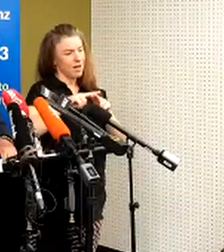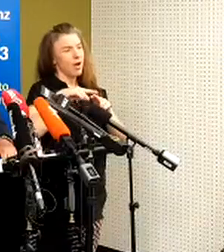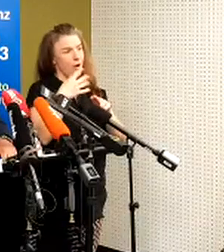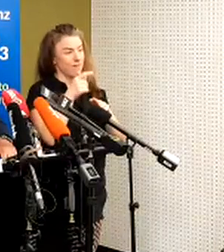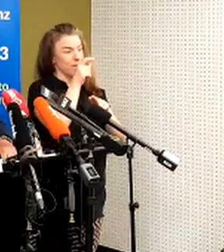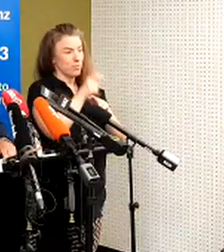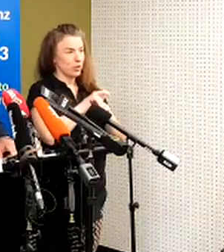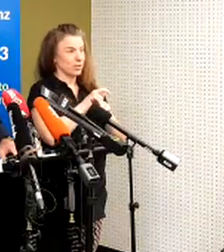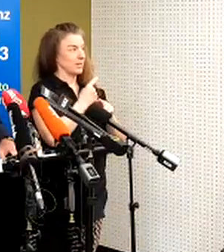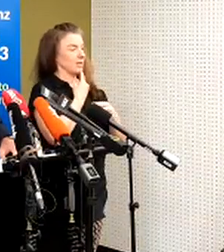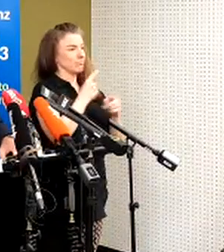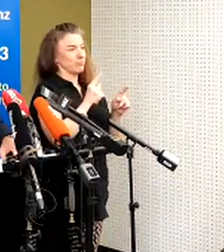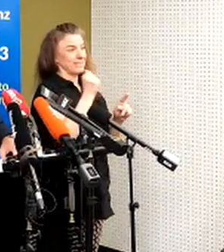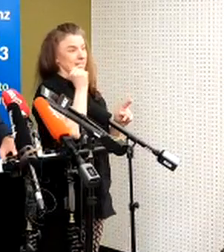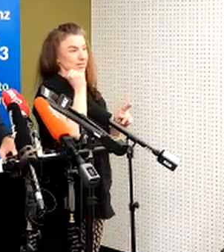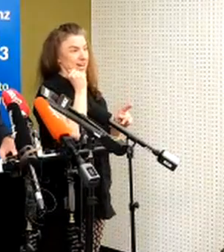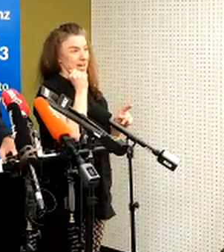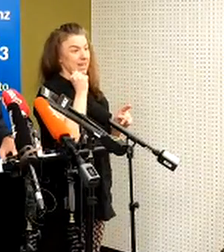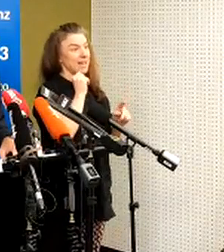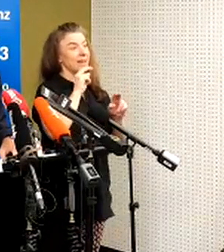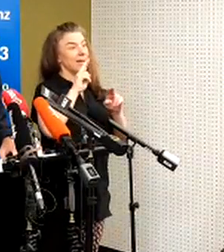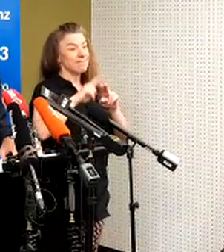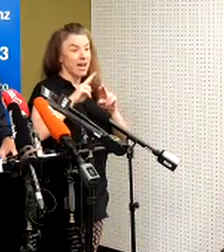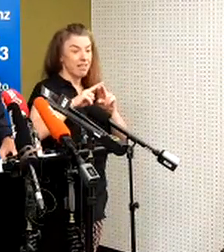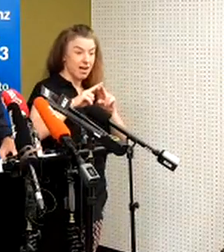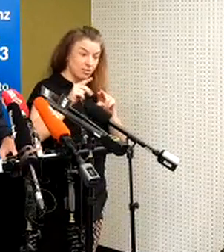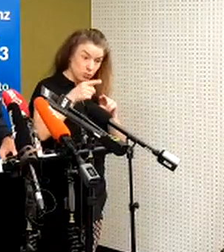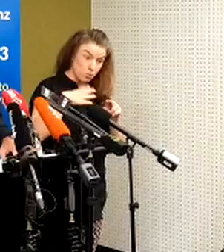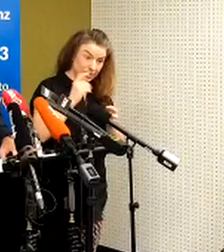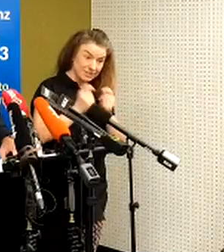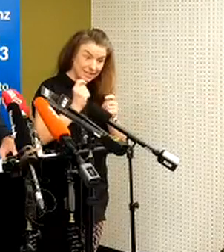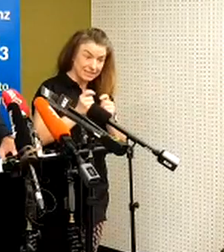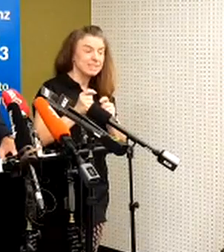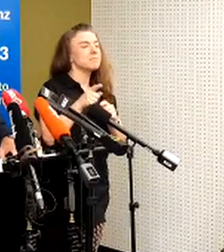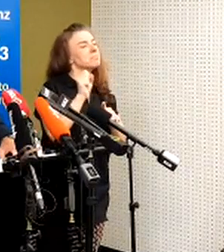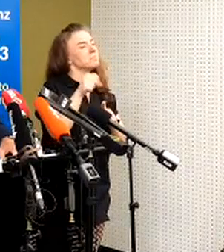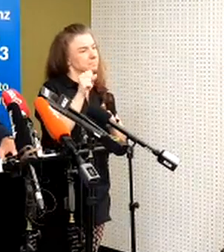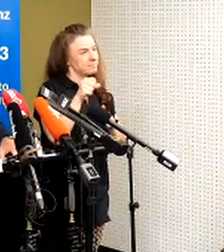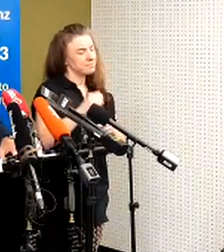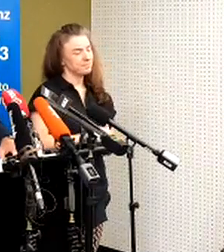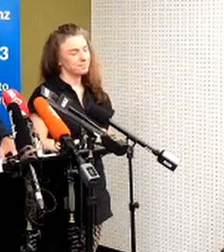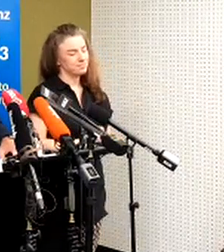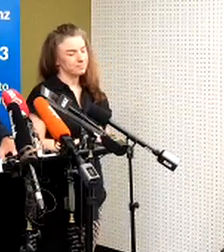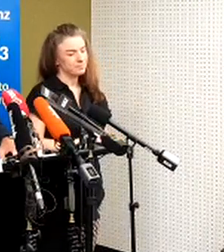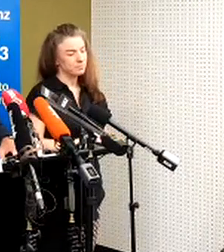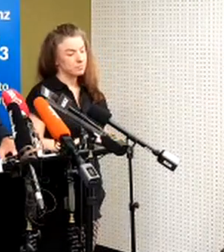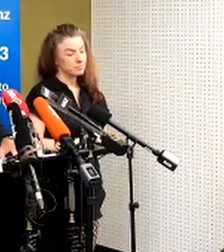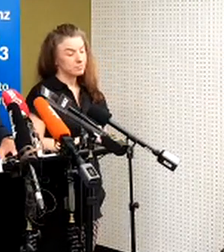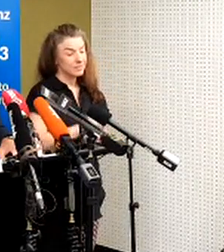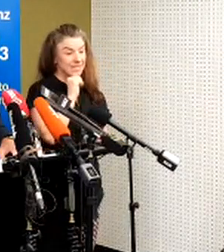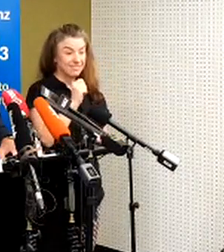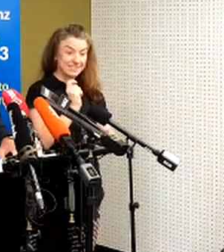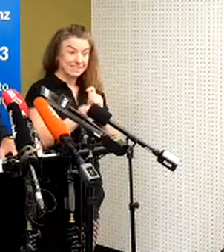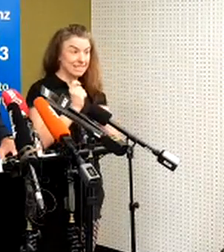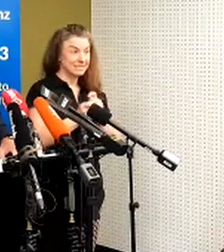yesterday, case 3. He was offered testing and accepted that testing. I should say that if the test